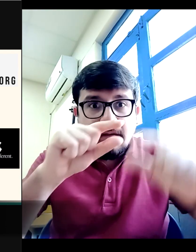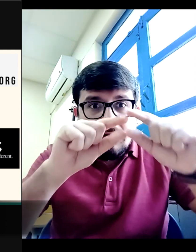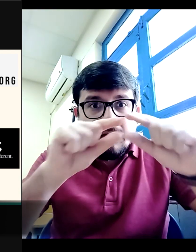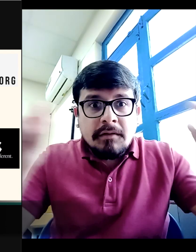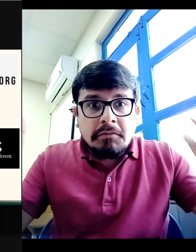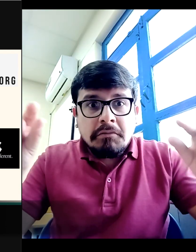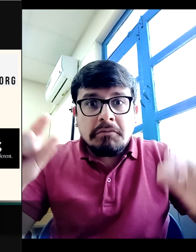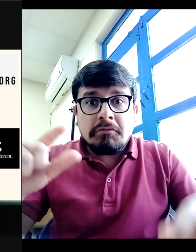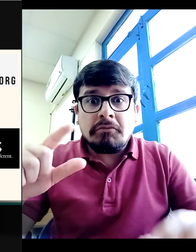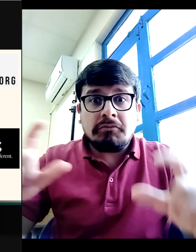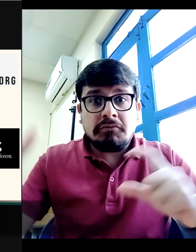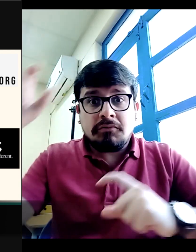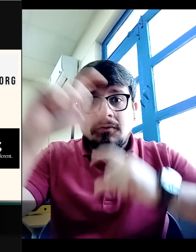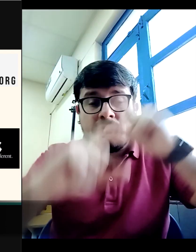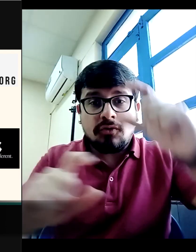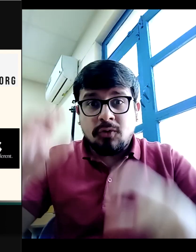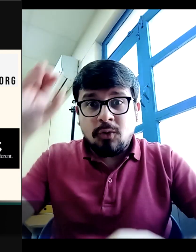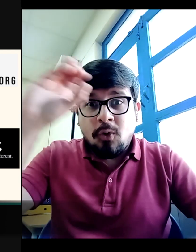machine.